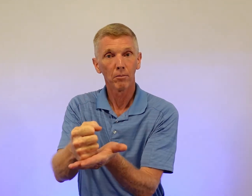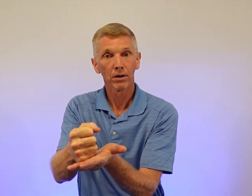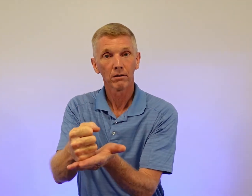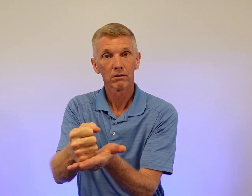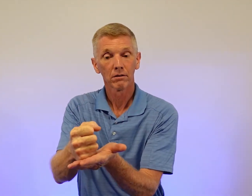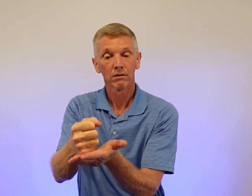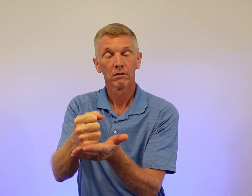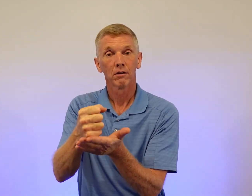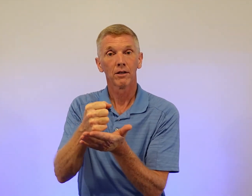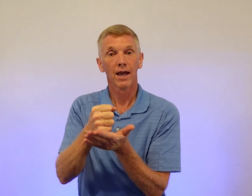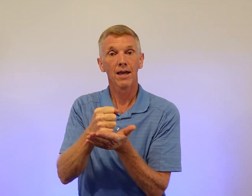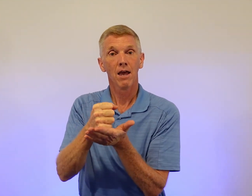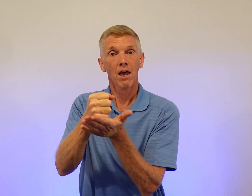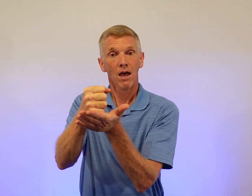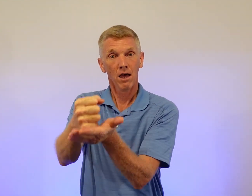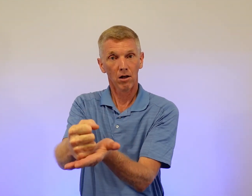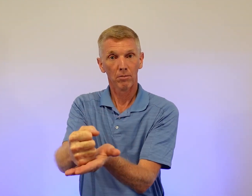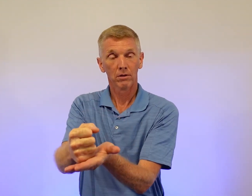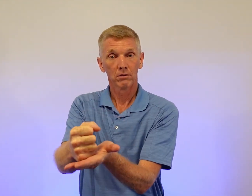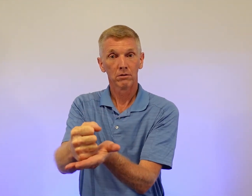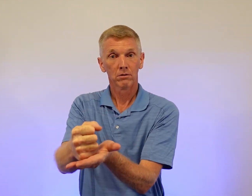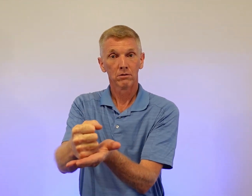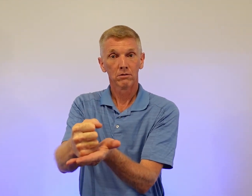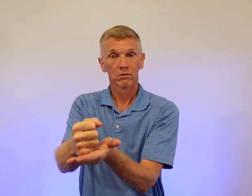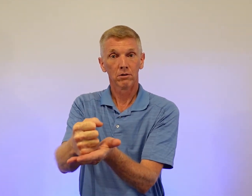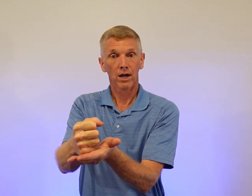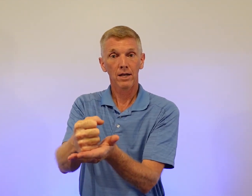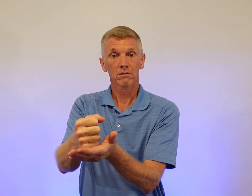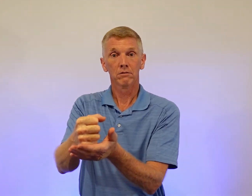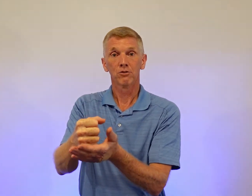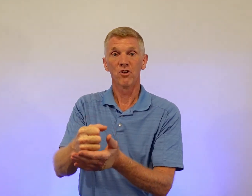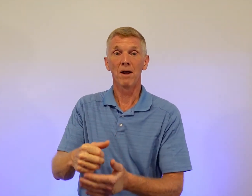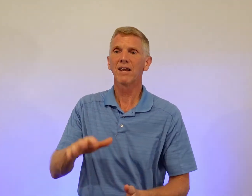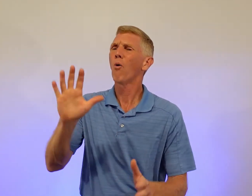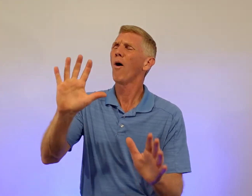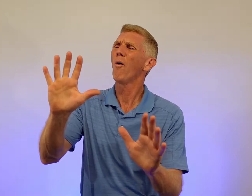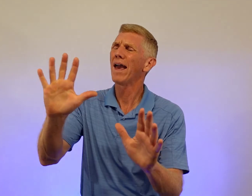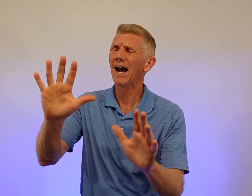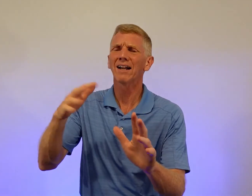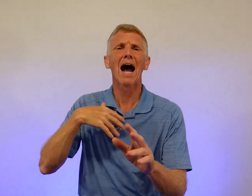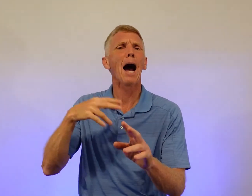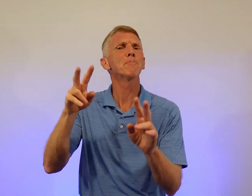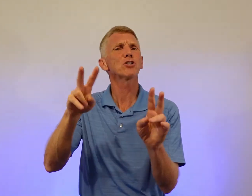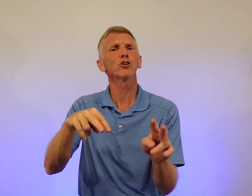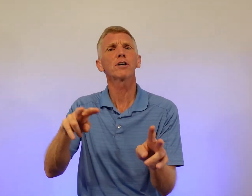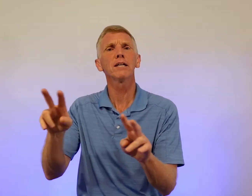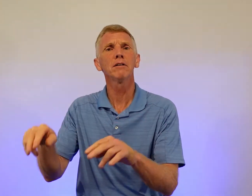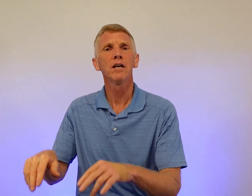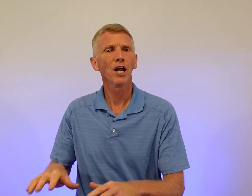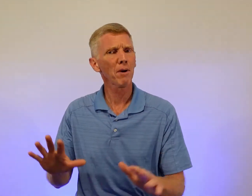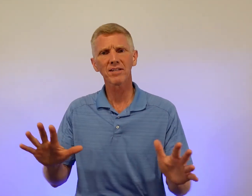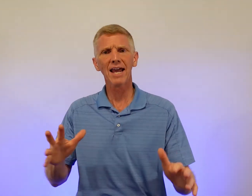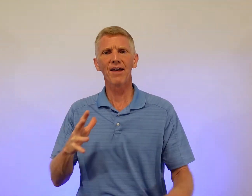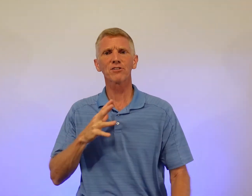Help. Okay? Help. All right? So you might say, oh, hang on. I'm just looking. And you might say, hey, that's